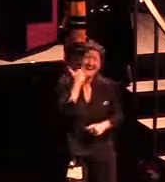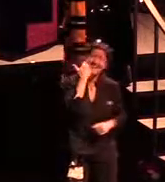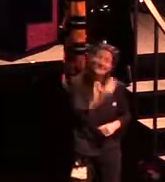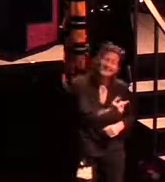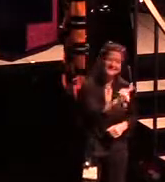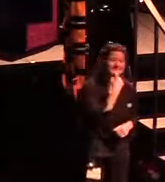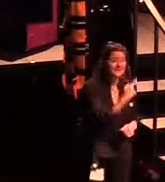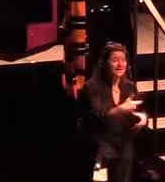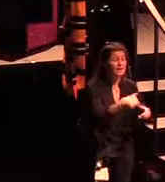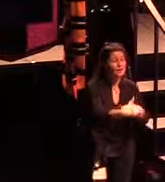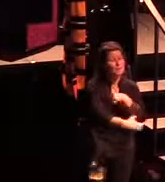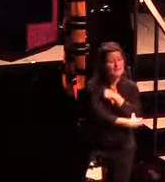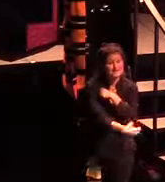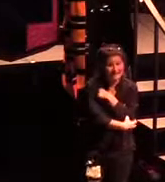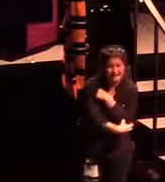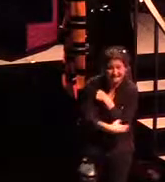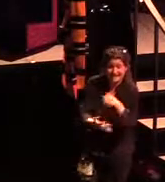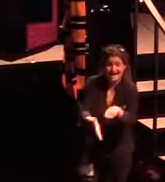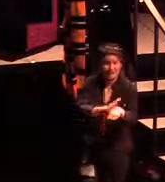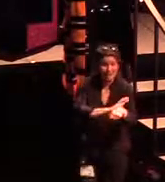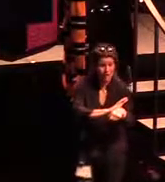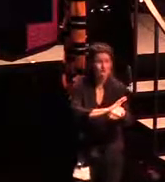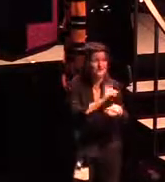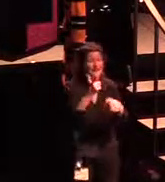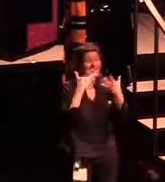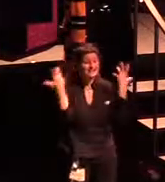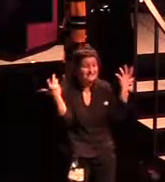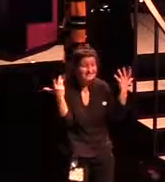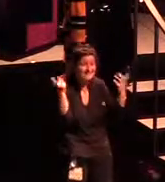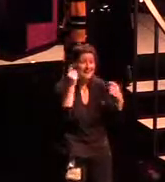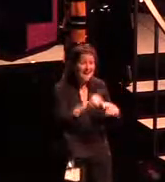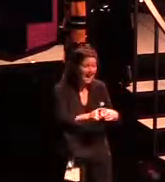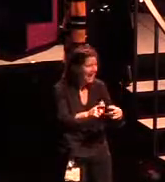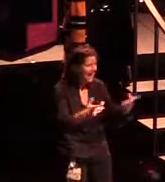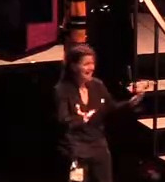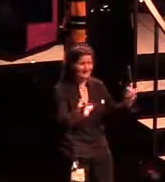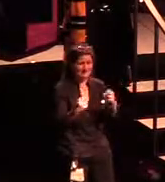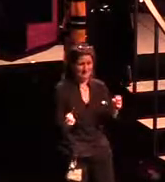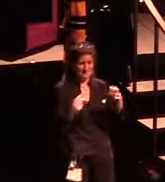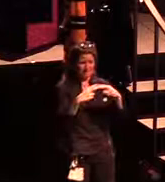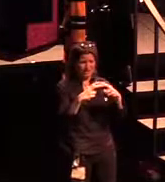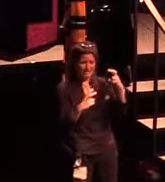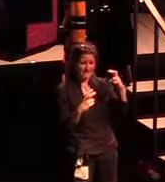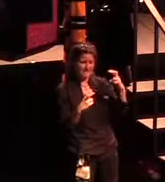biscuit, including all the biscuits, hedgehogs, and cats, and cantilever bridges.